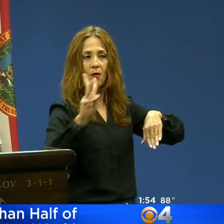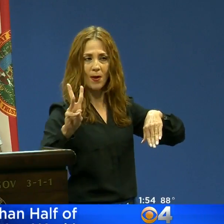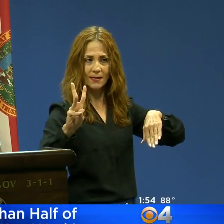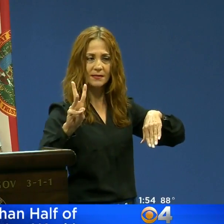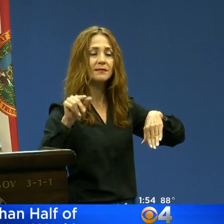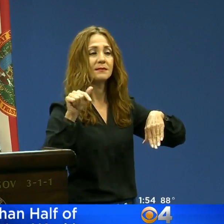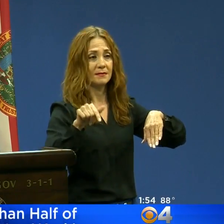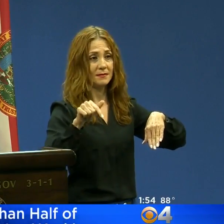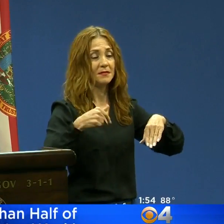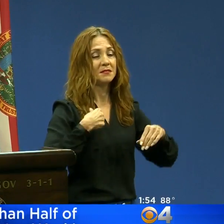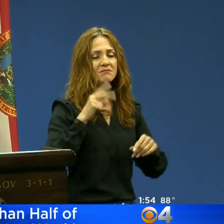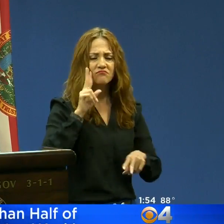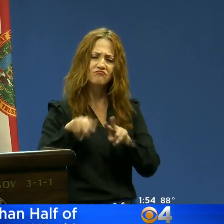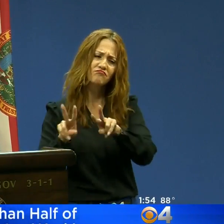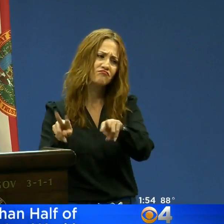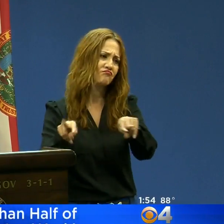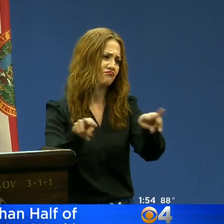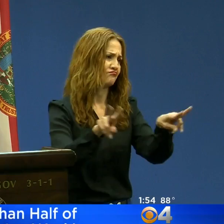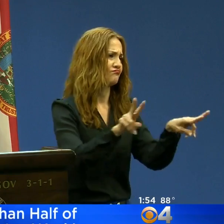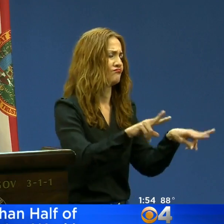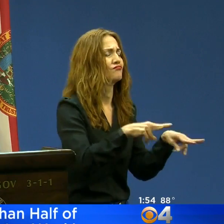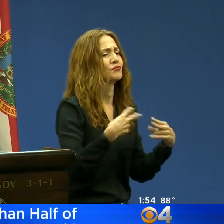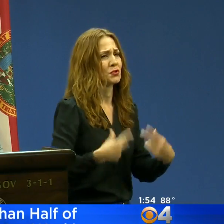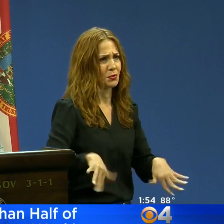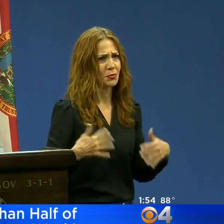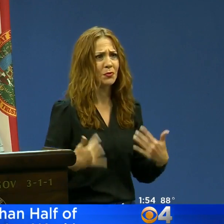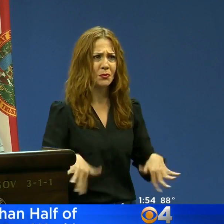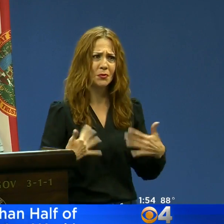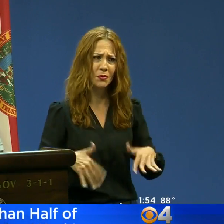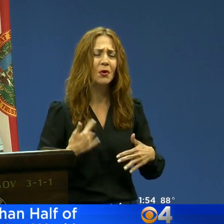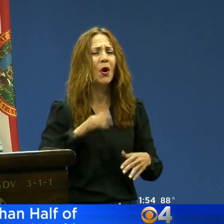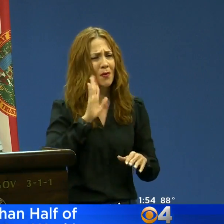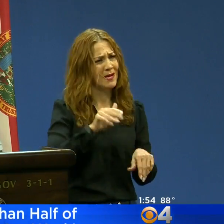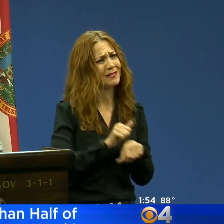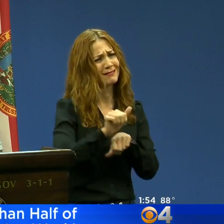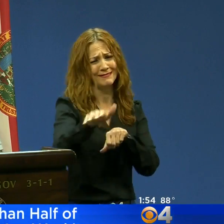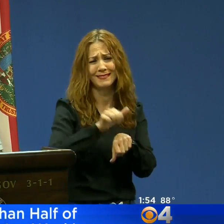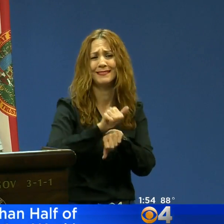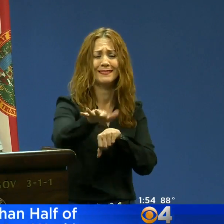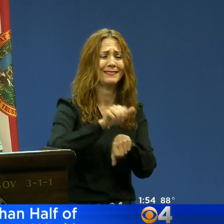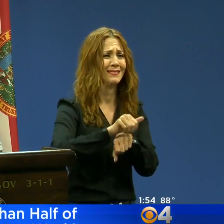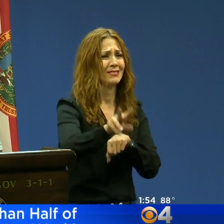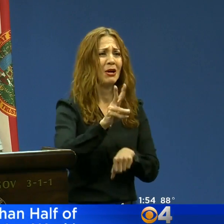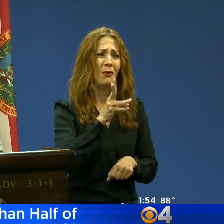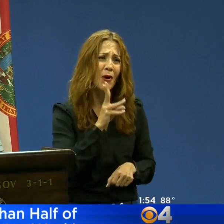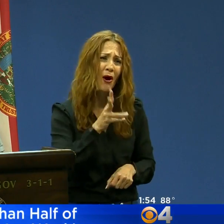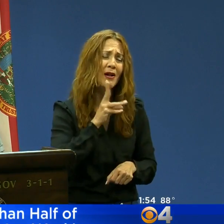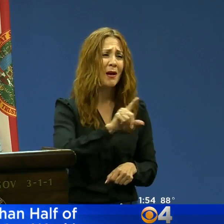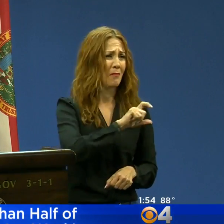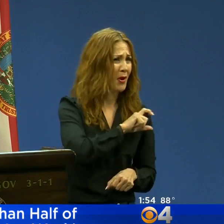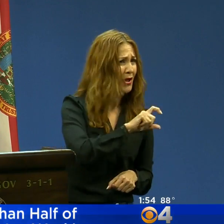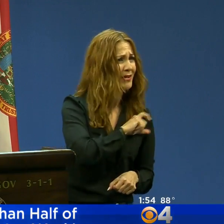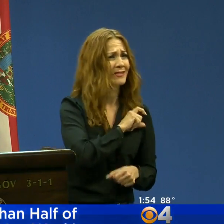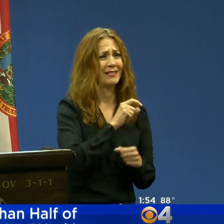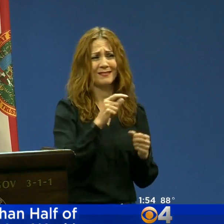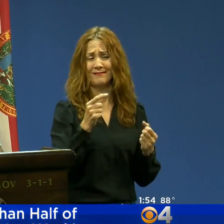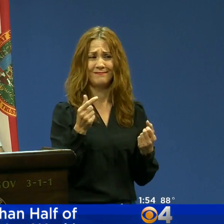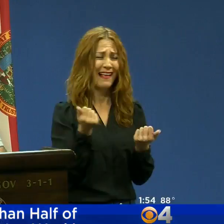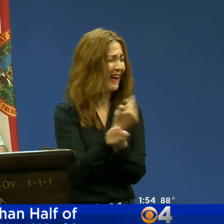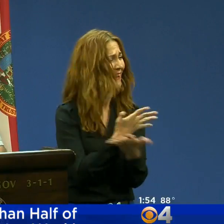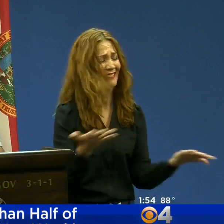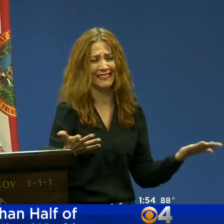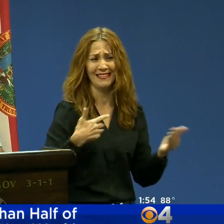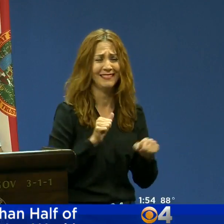can. There is a need for police officers from Miami-Dade in the upper Keys to help